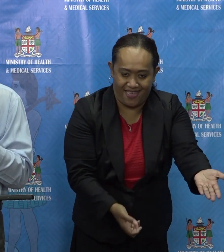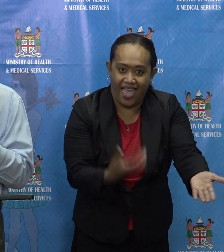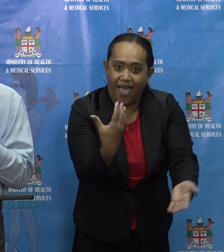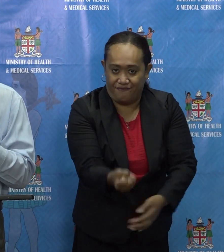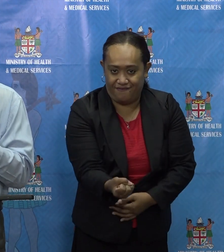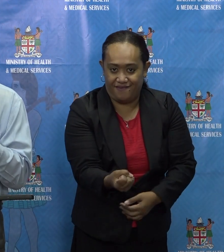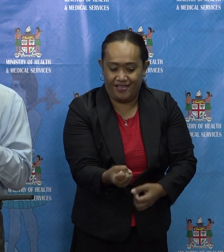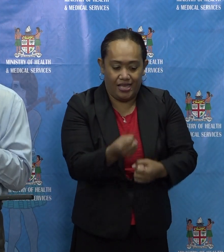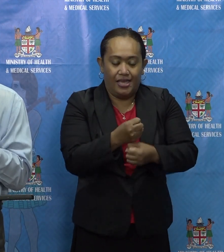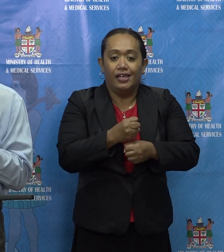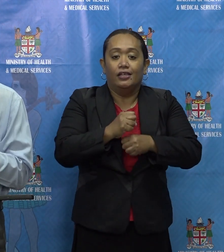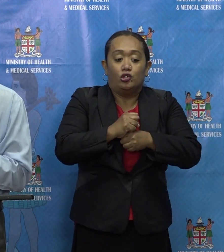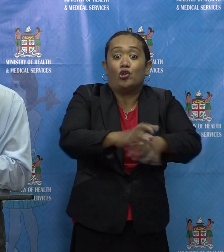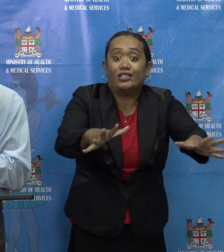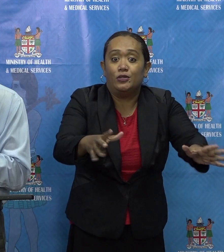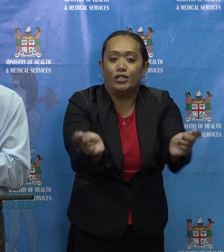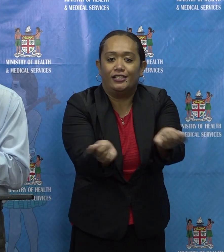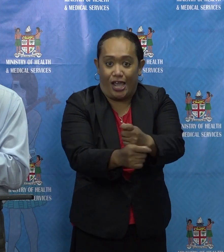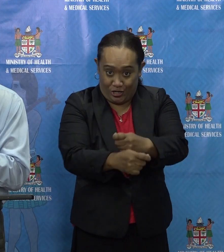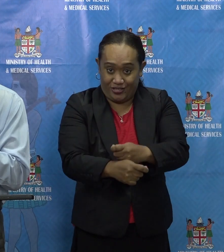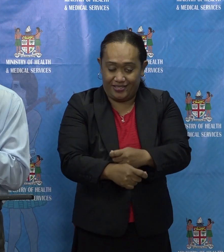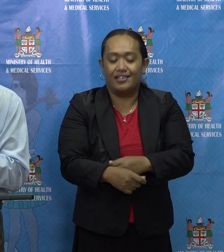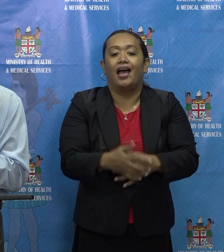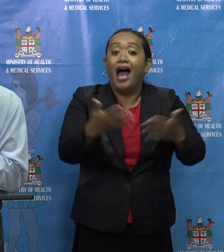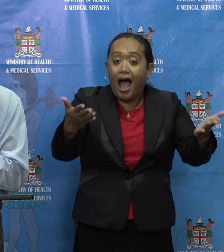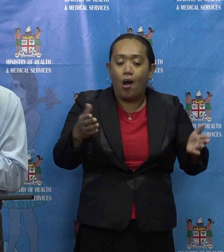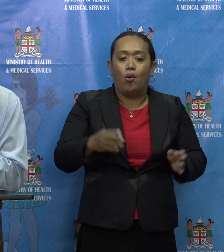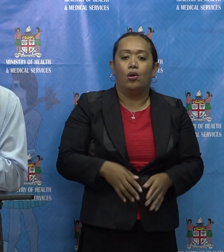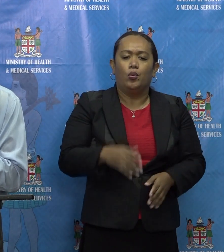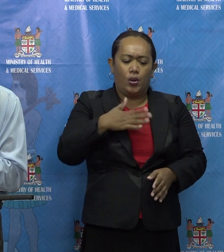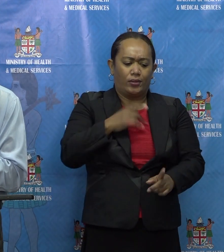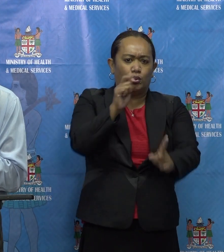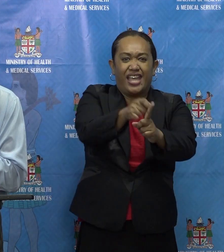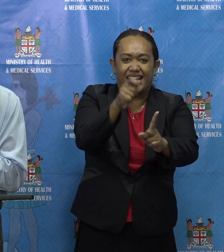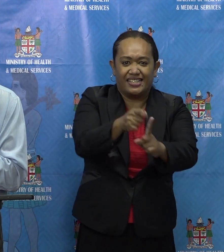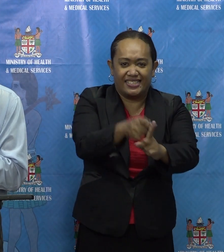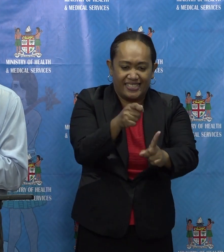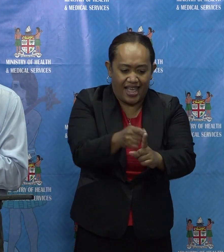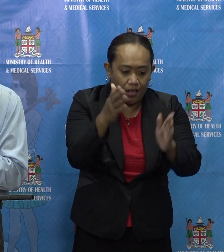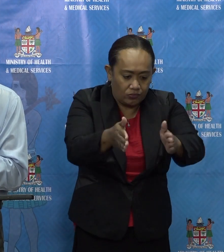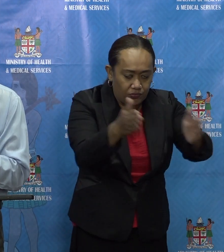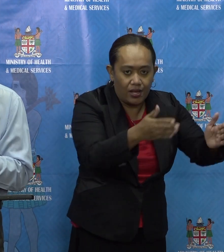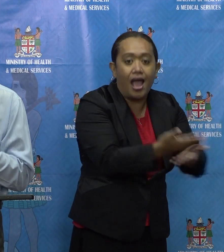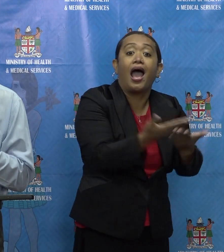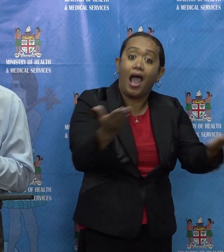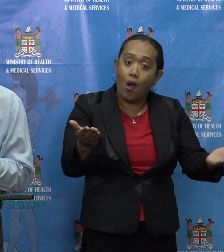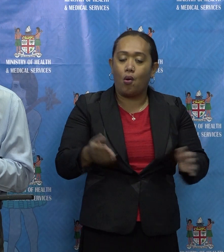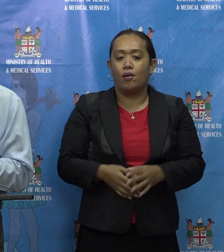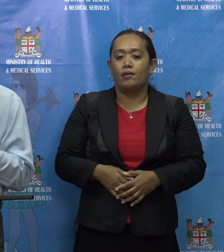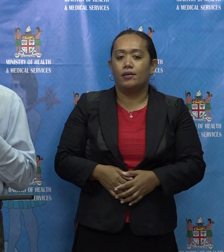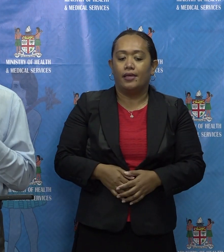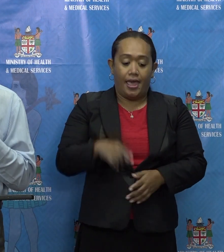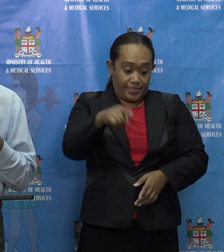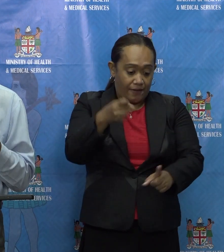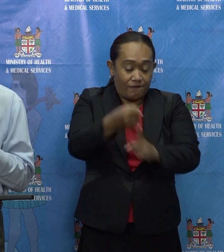chains. Once we get a better picture, we can actually be a bit more targeted in the way that we are fighting this fight. But part of the fight